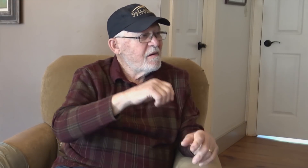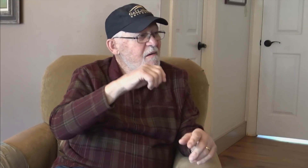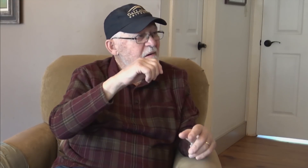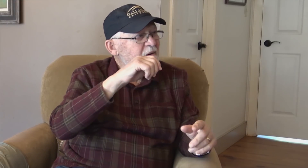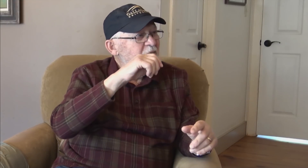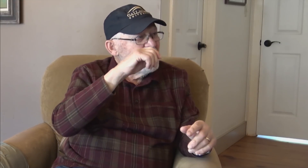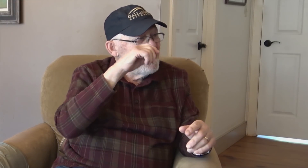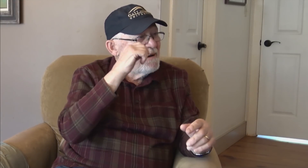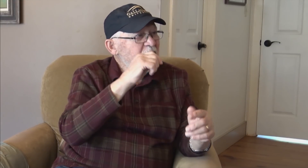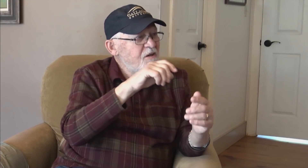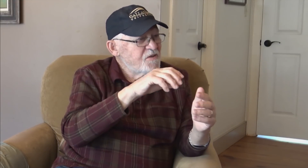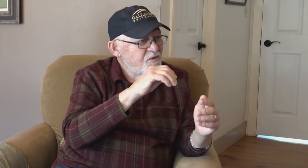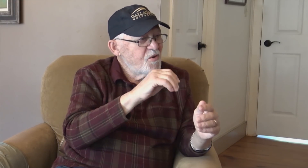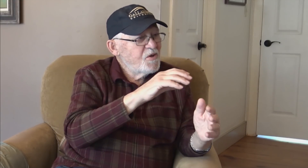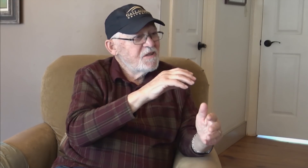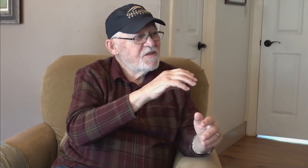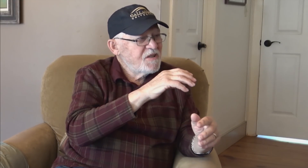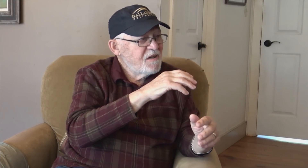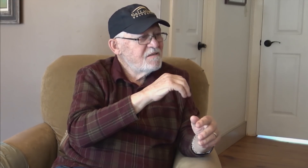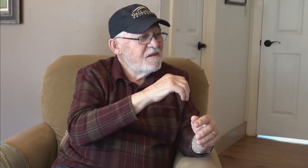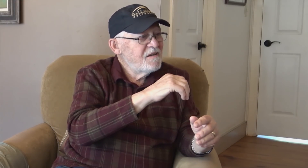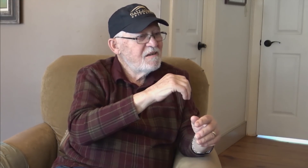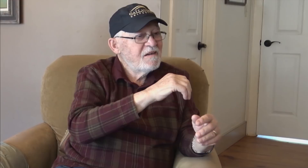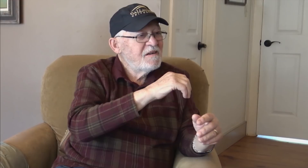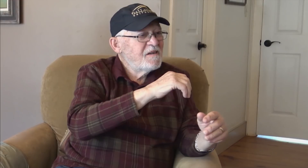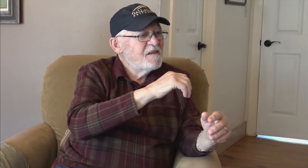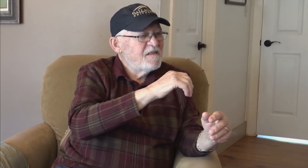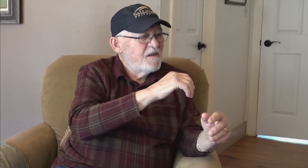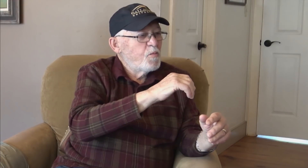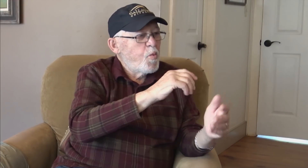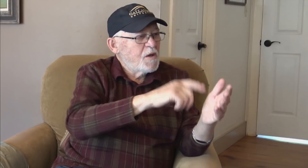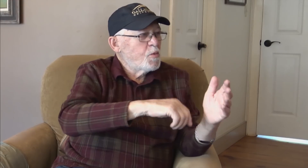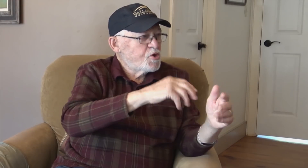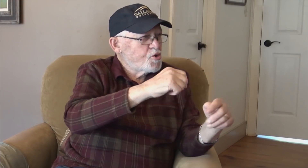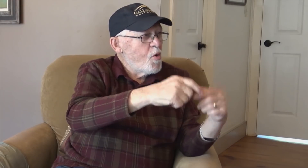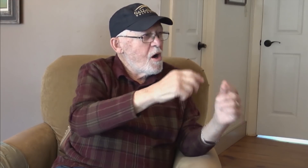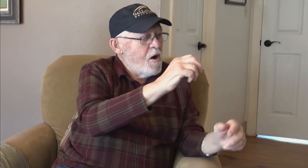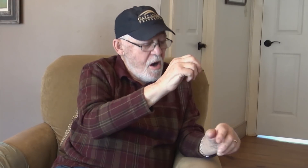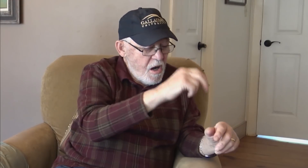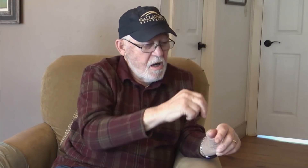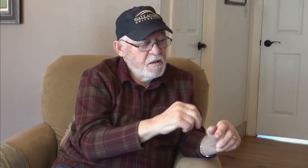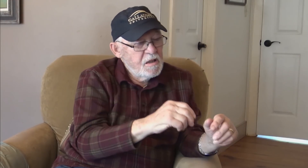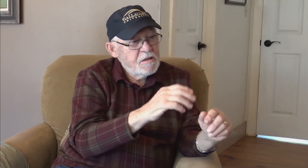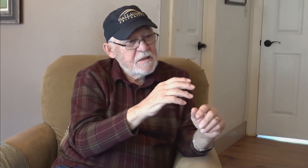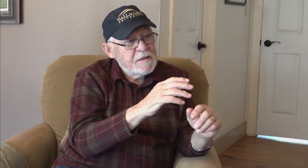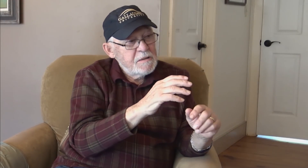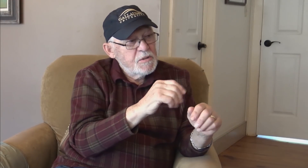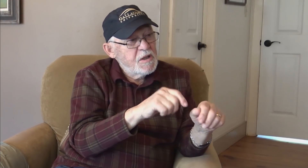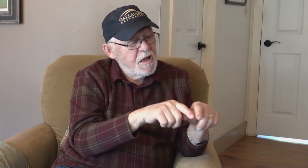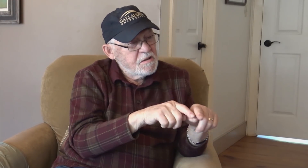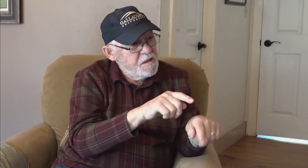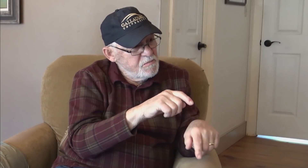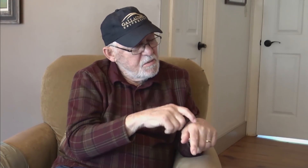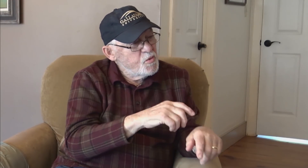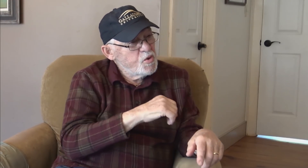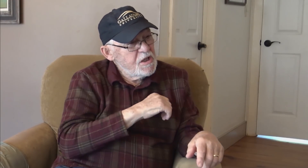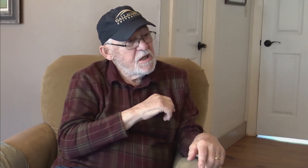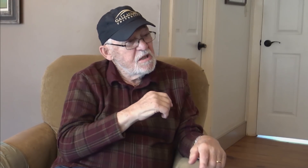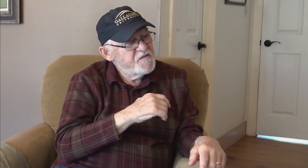Have a very strong bond with Gallaudet that I knew would continue, and I knew what was